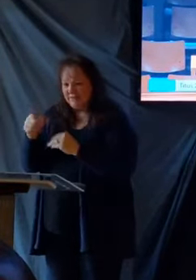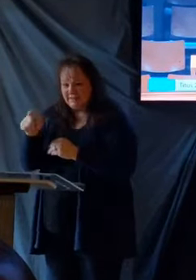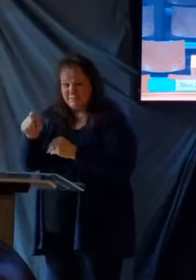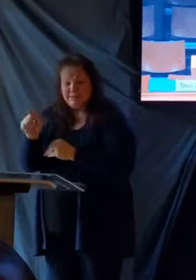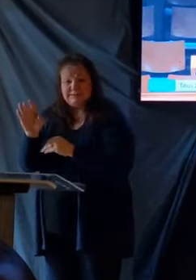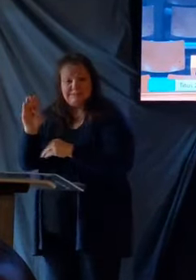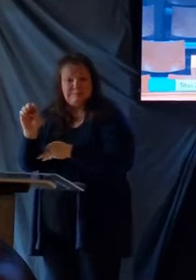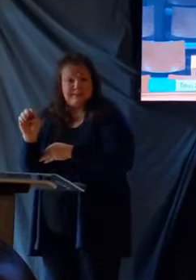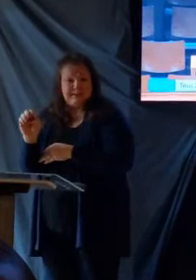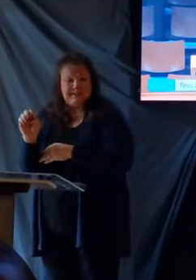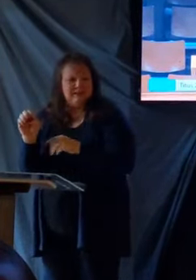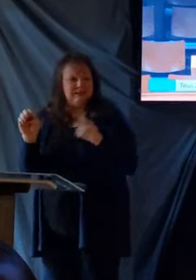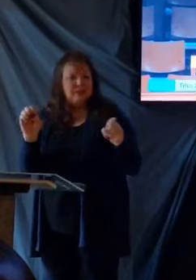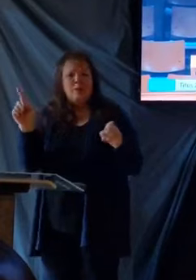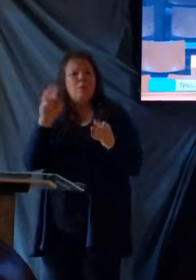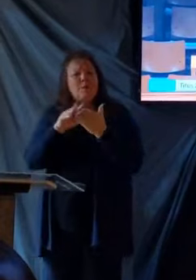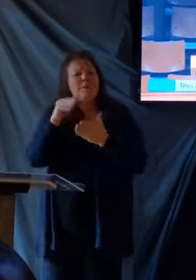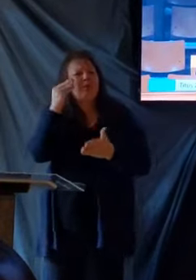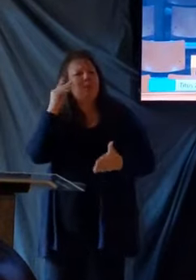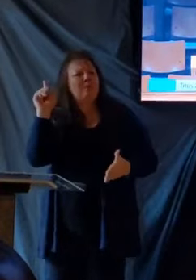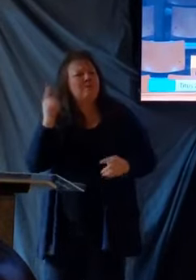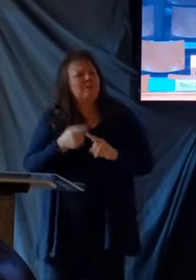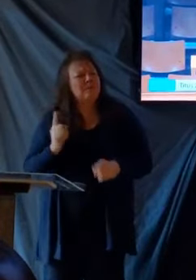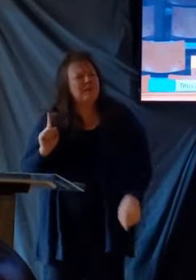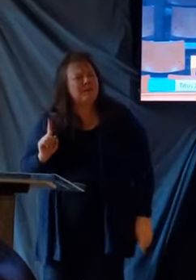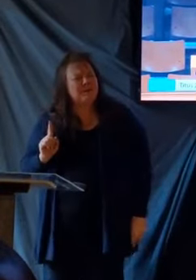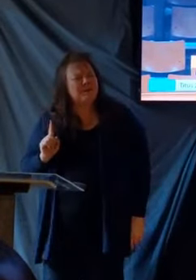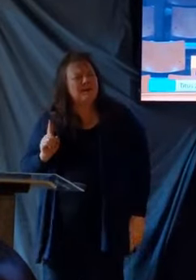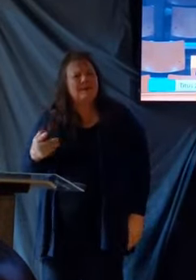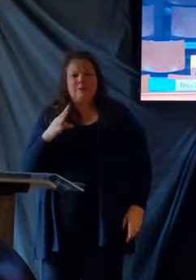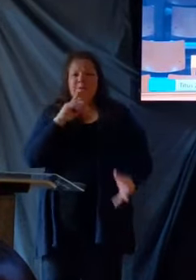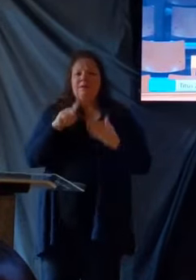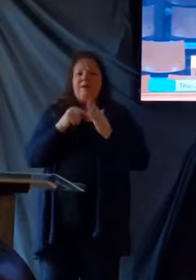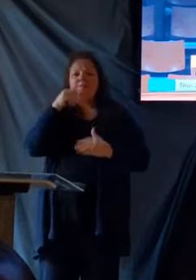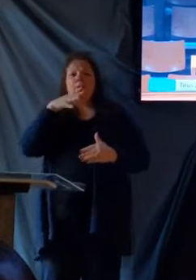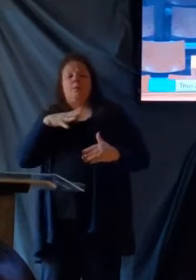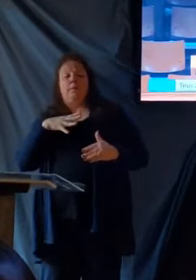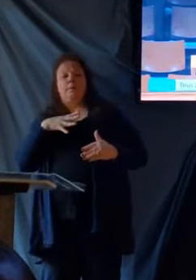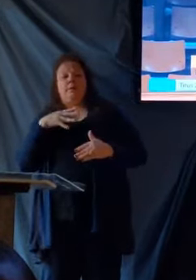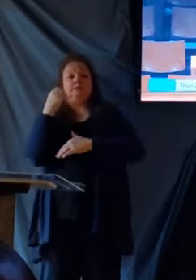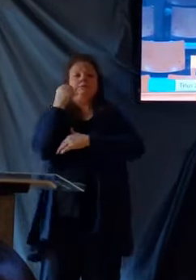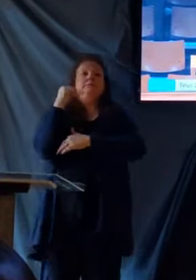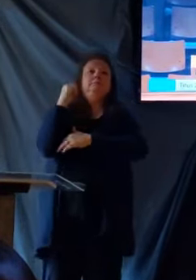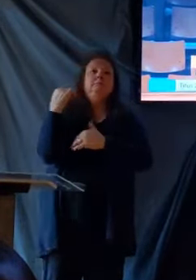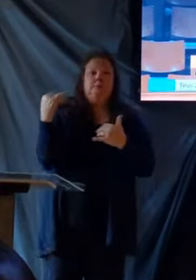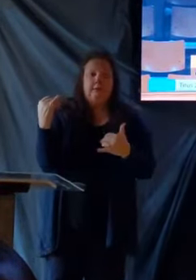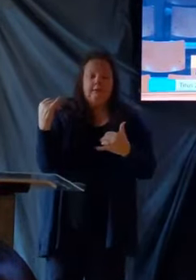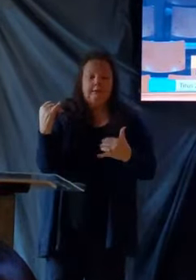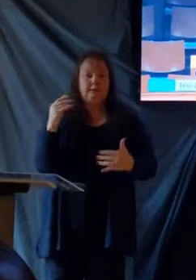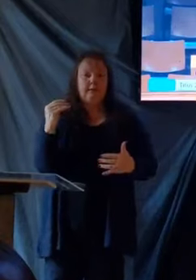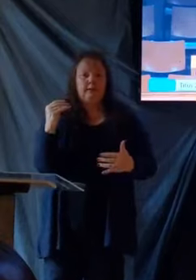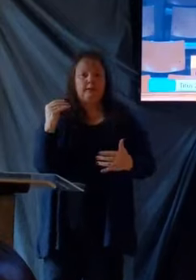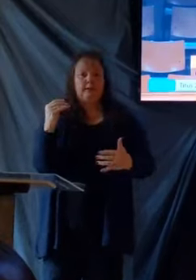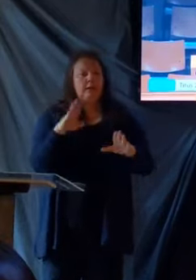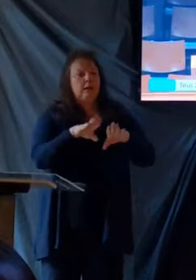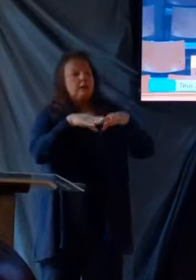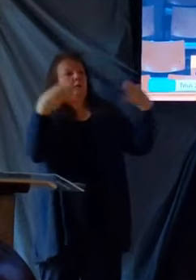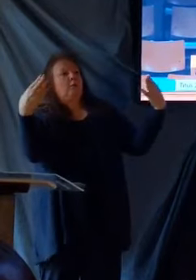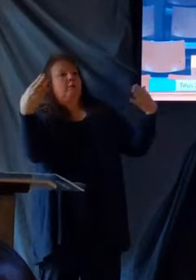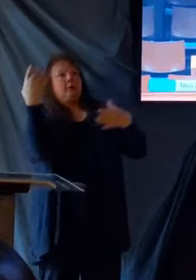are to be. Where are they going to learn it? I mean, we talk about the women's movement today, and it is open